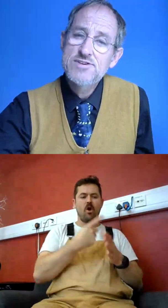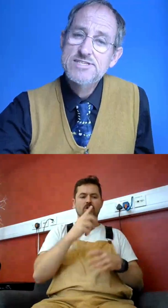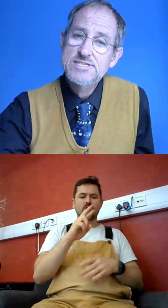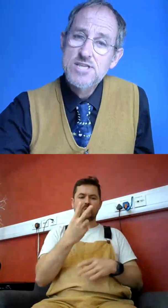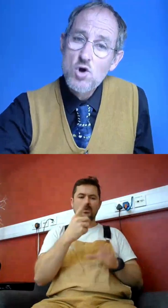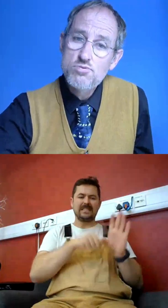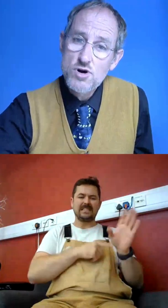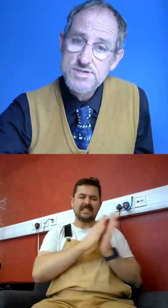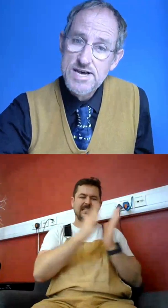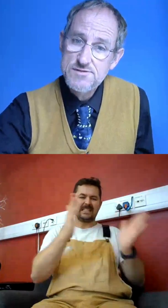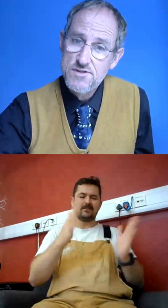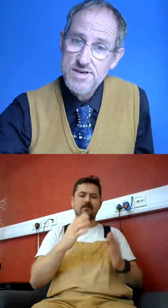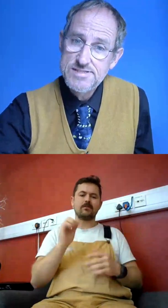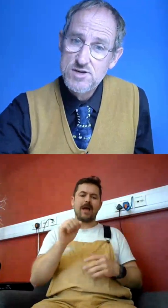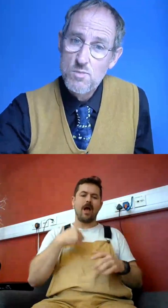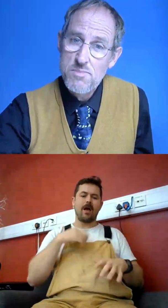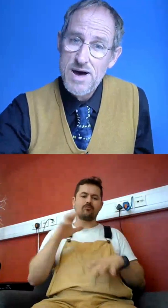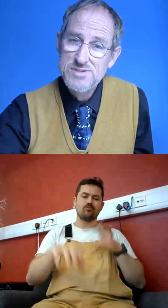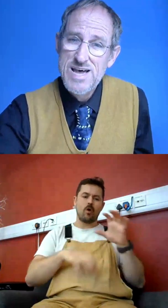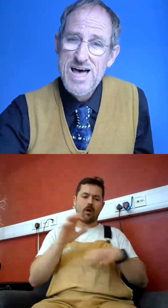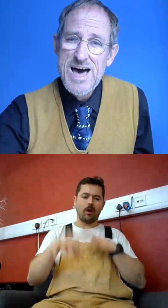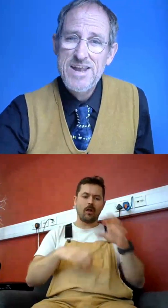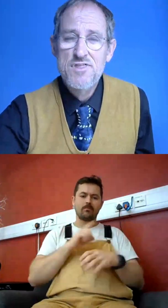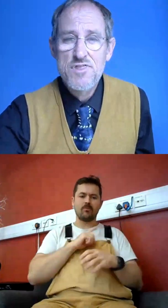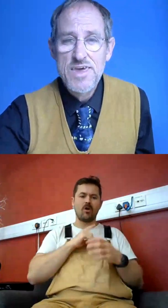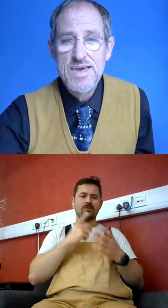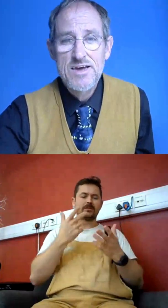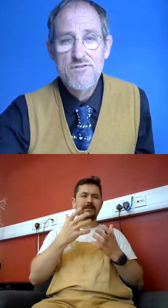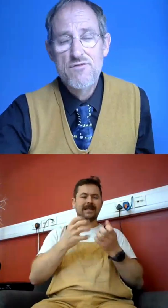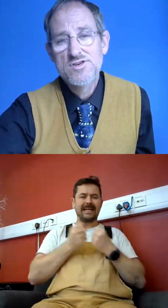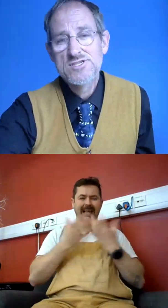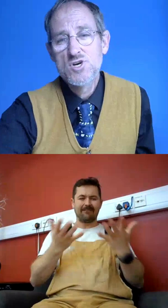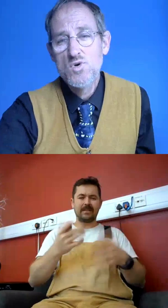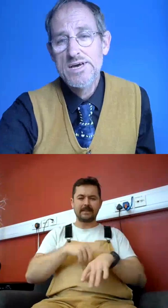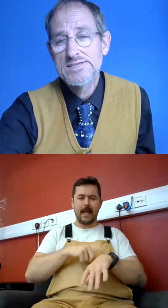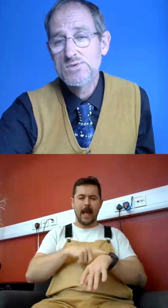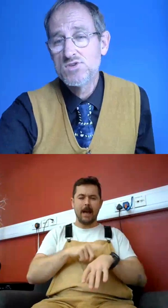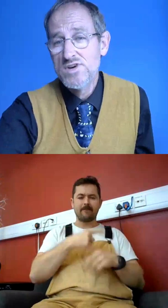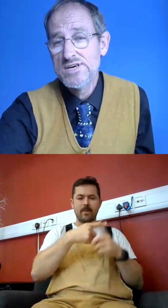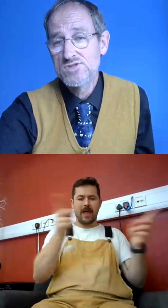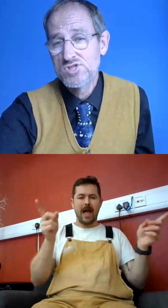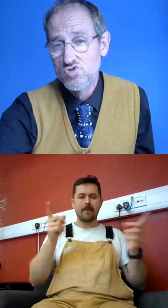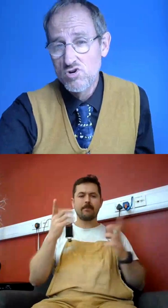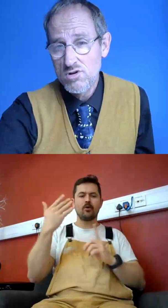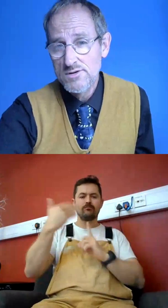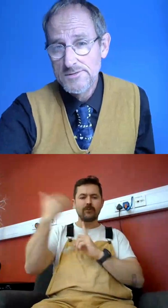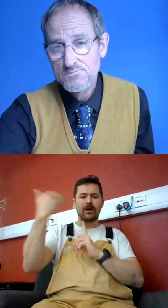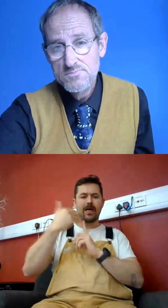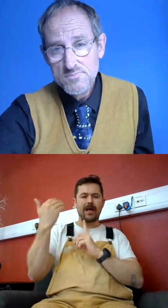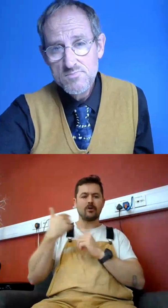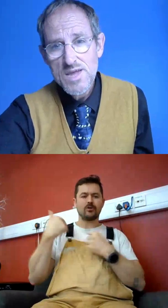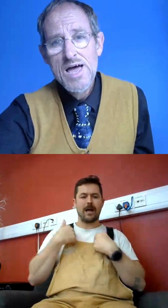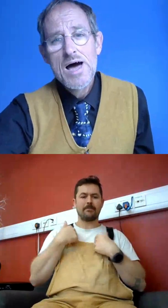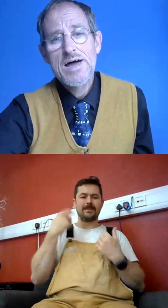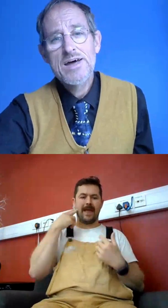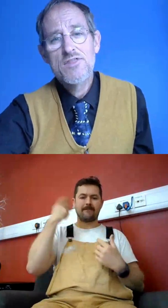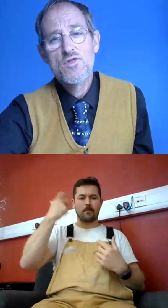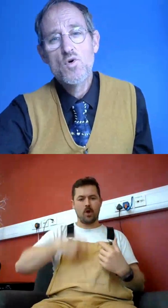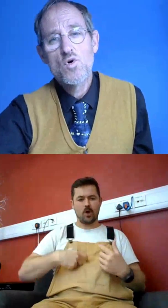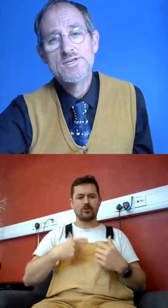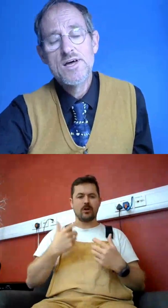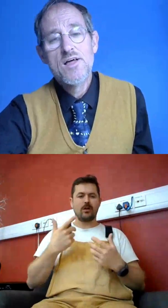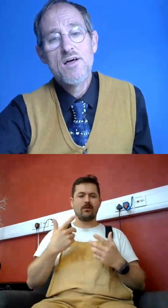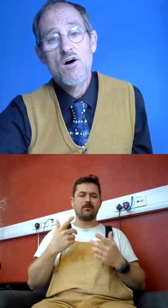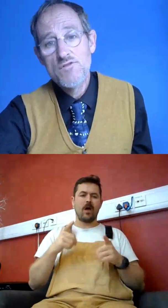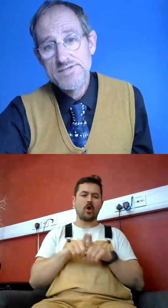it has been a very slow process for this to come about. And I think the first 2 years, it was a real struggle. And